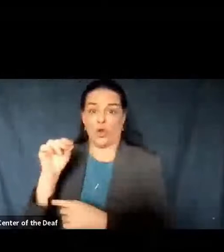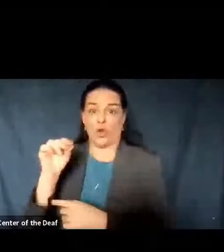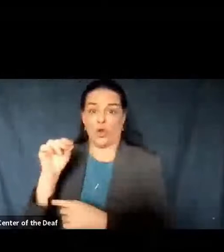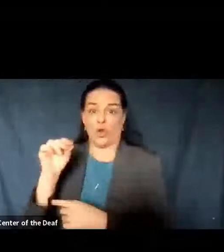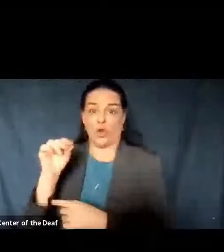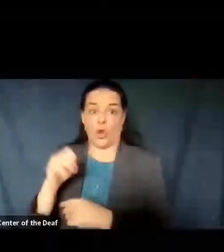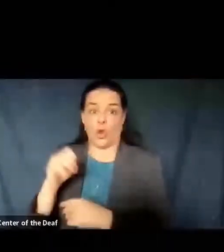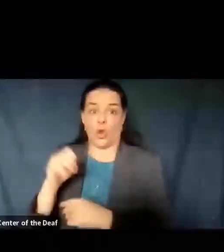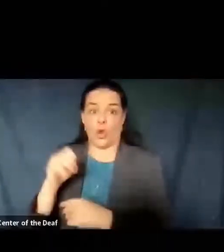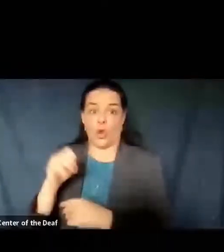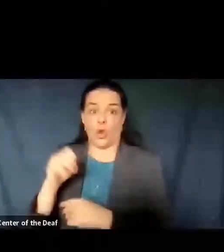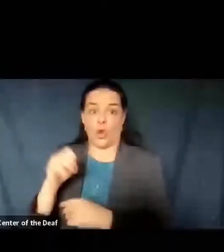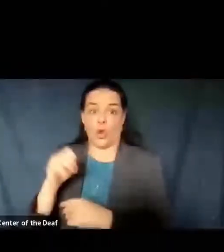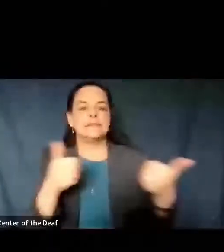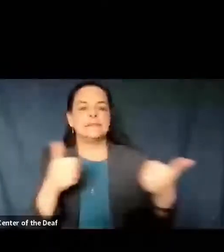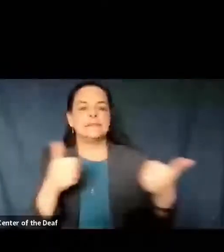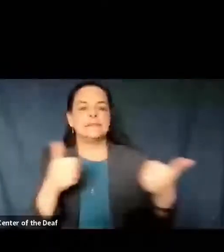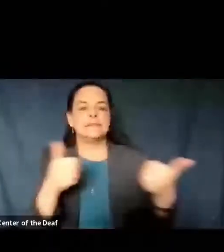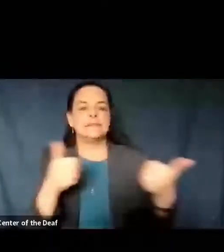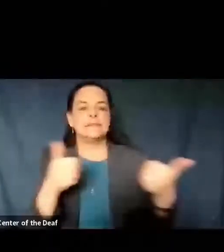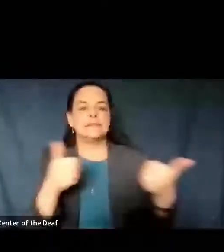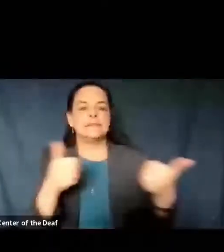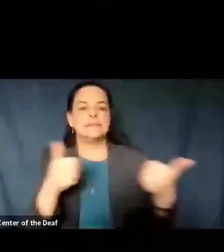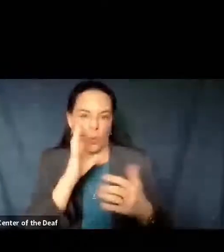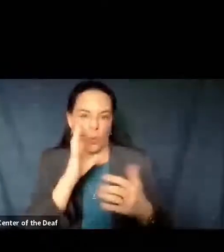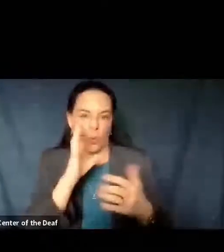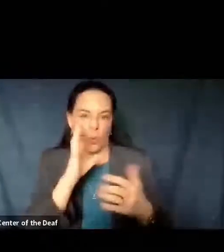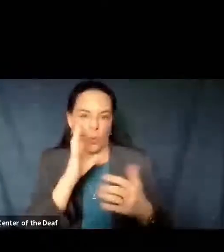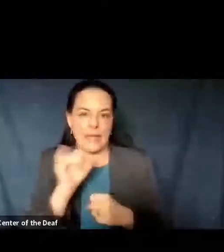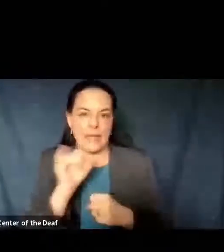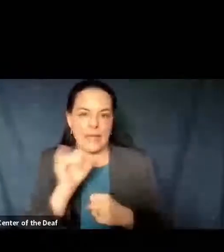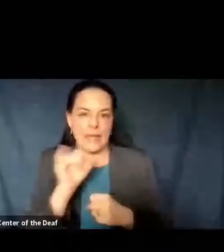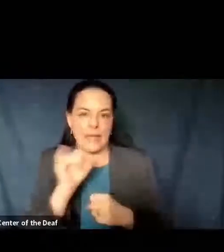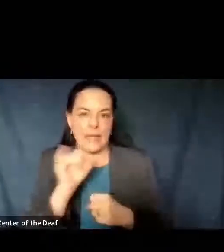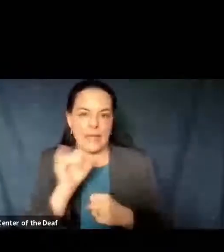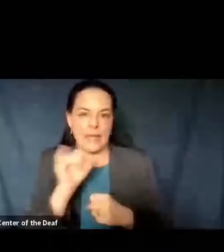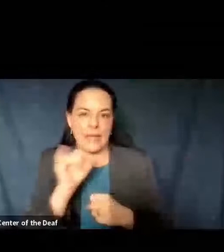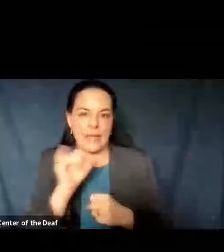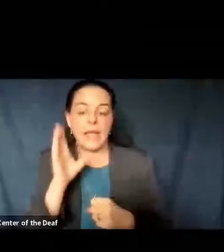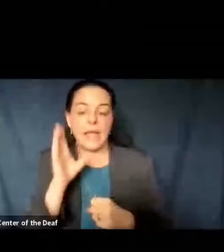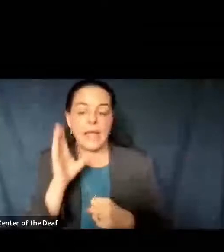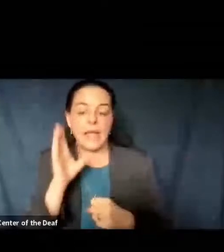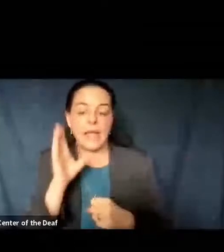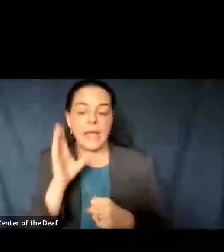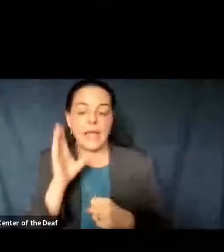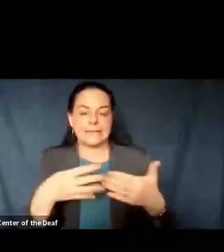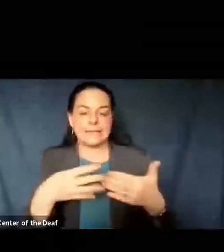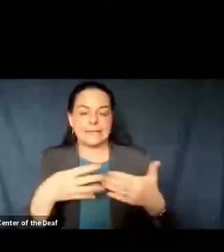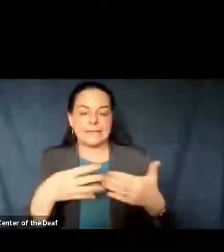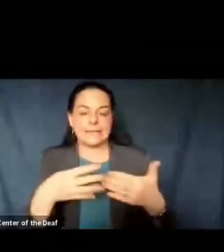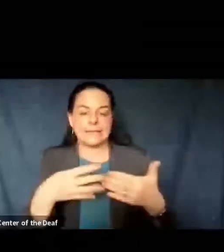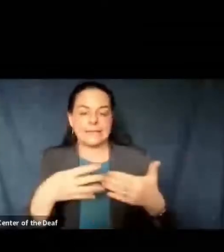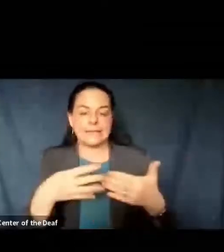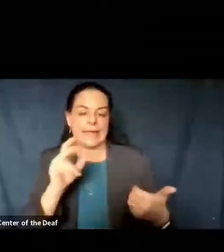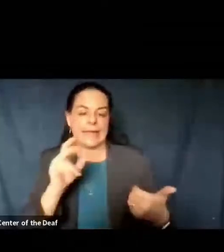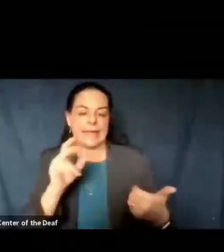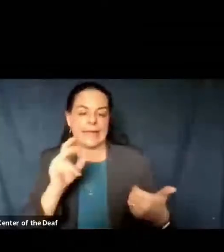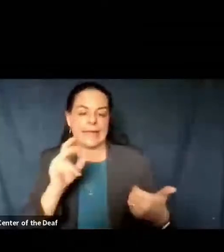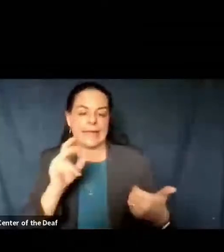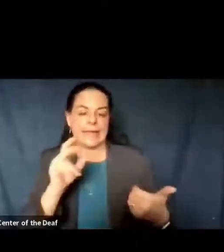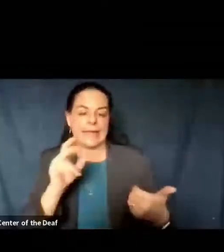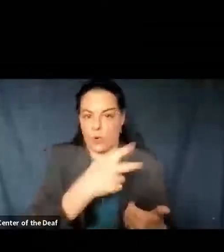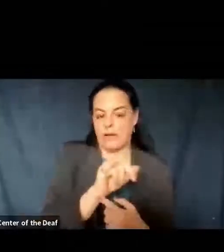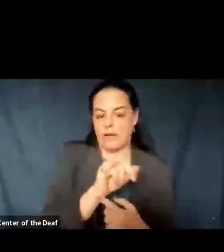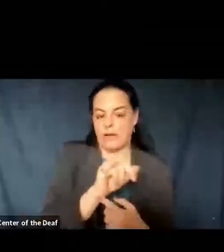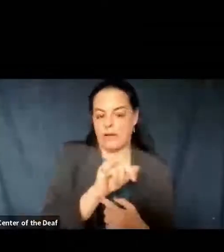confident that we will get those, and we will be scheduling separate second dose clinics for those that have received their first doses, and they'll be notified